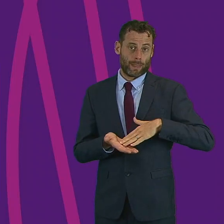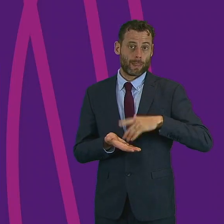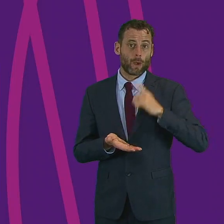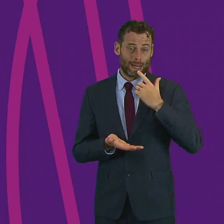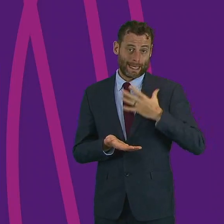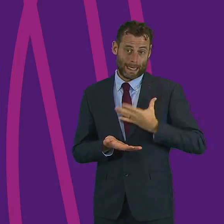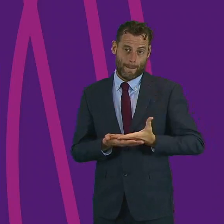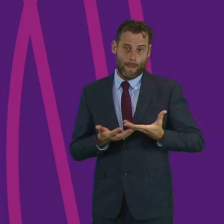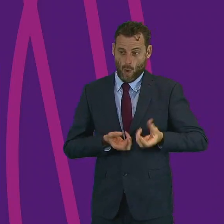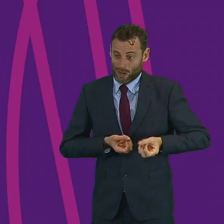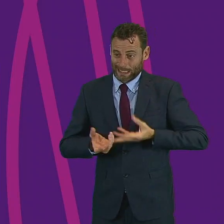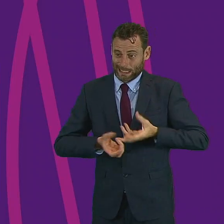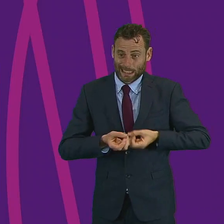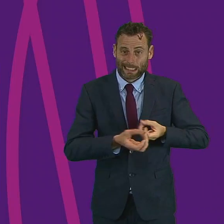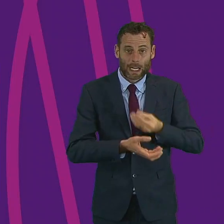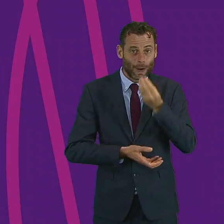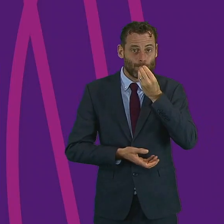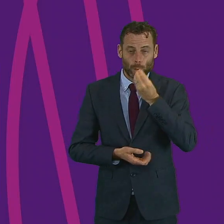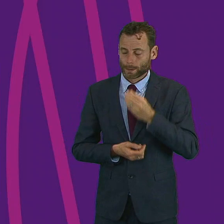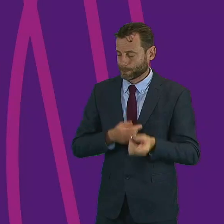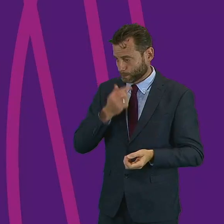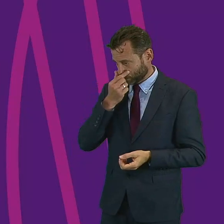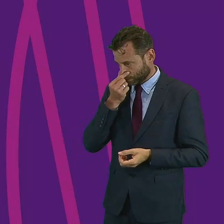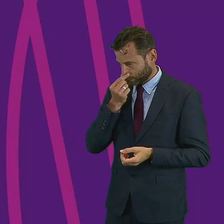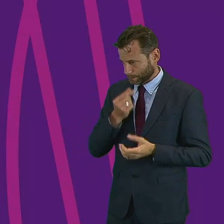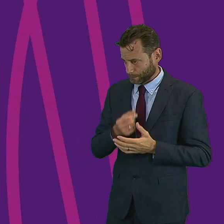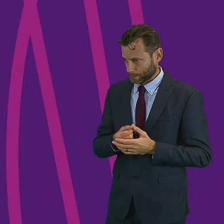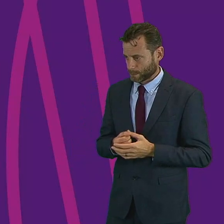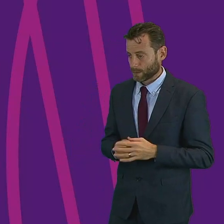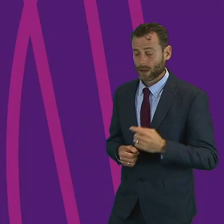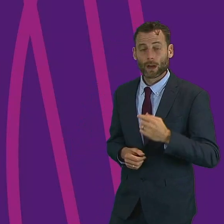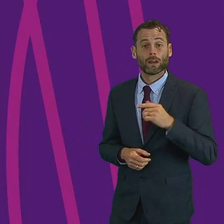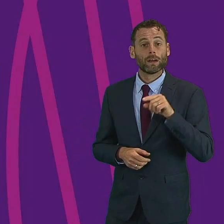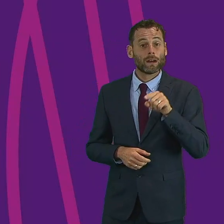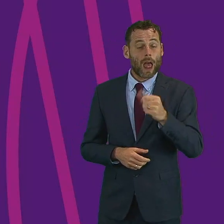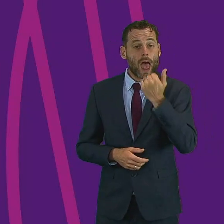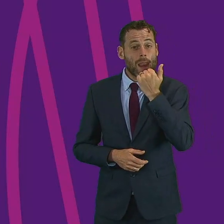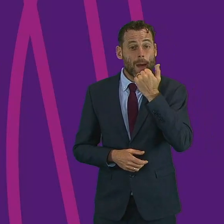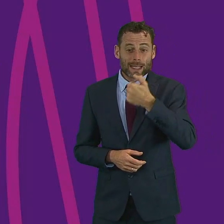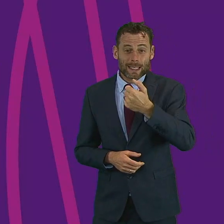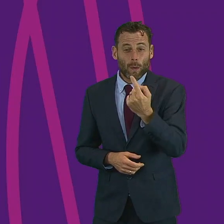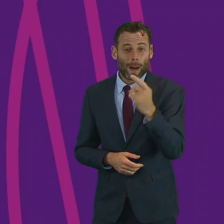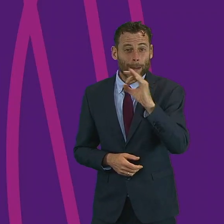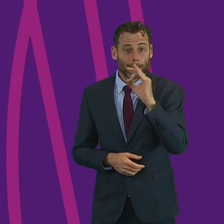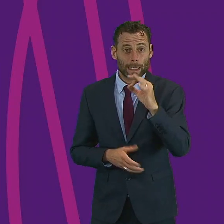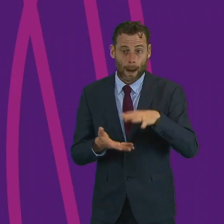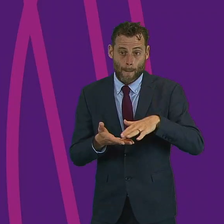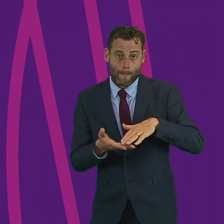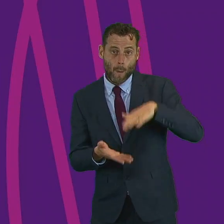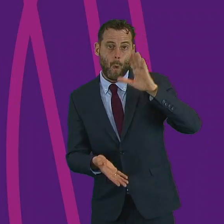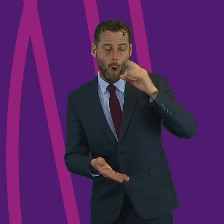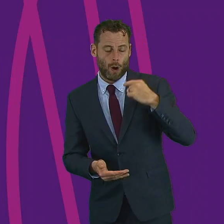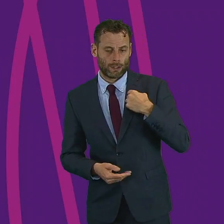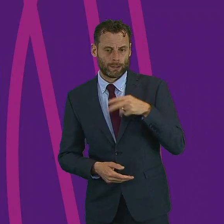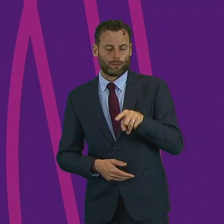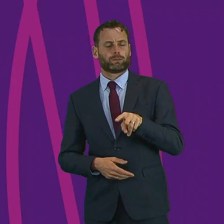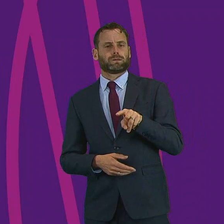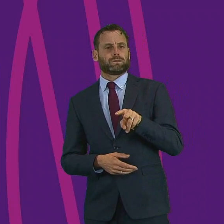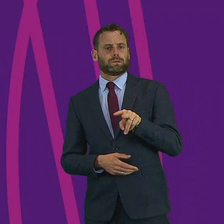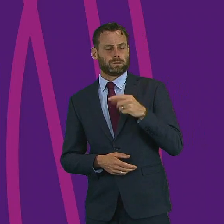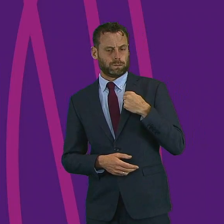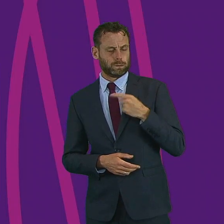so I won't comment on that directly, but in general, yes, I would agree with that. Obviously, the Scottish Government doesn't have the